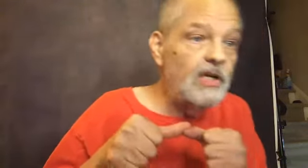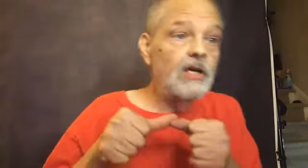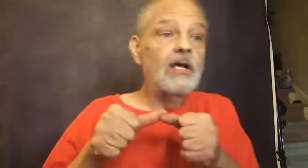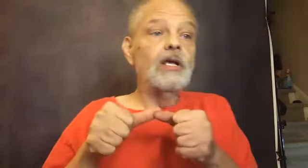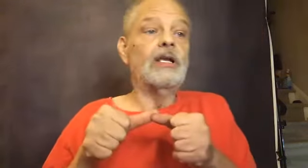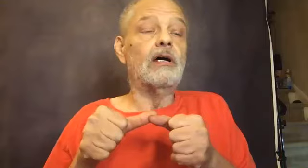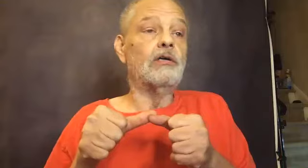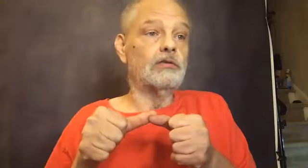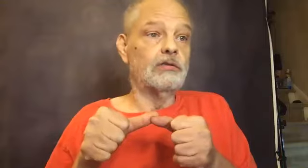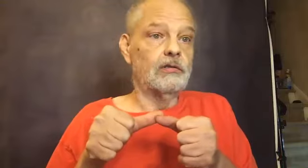Now,